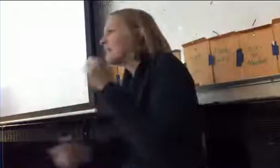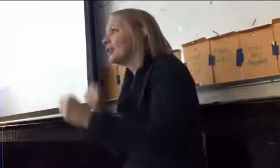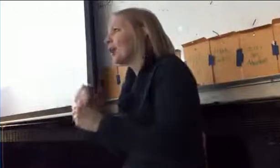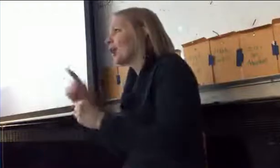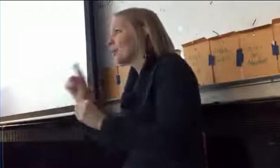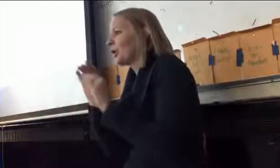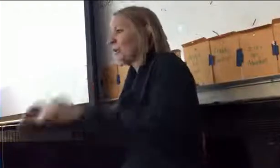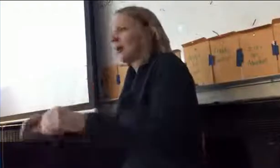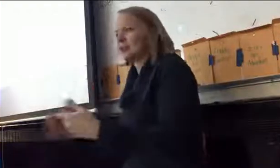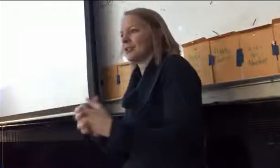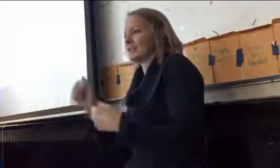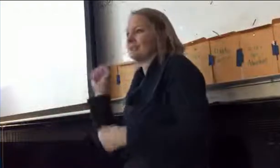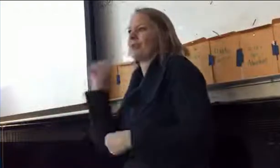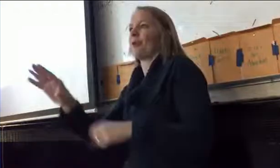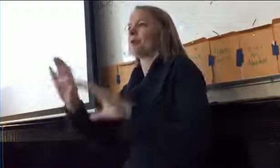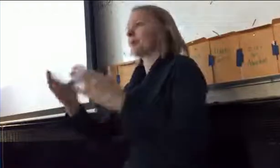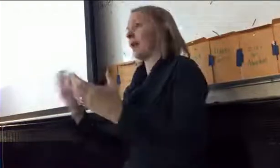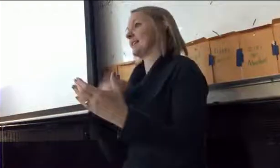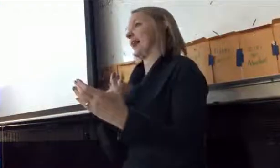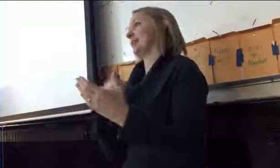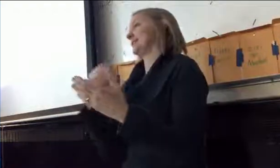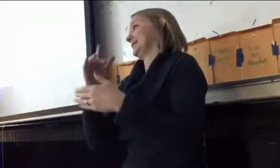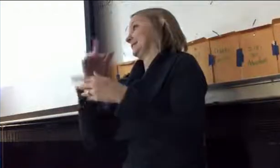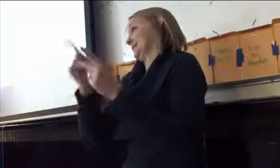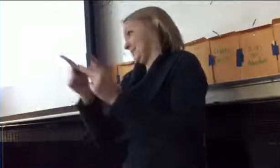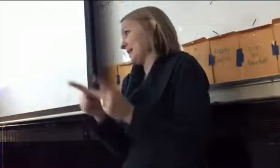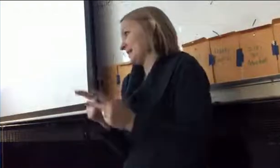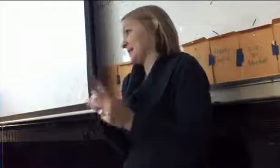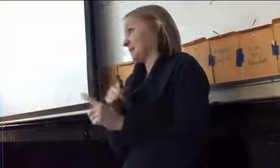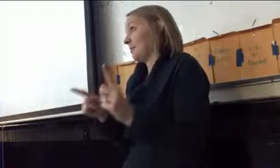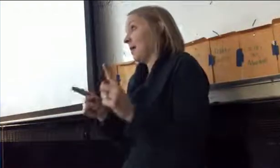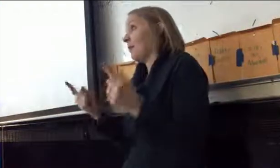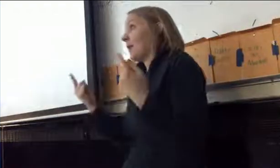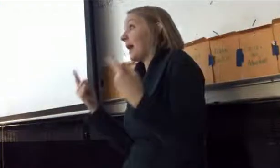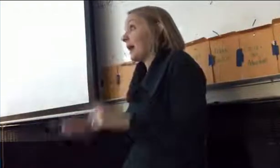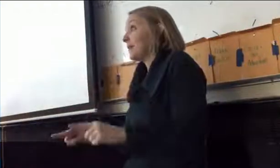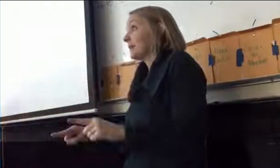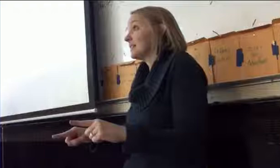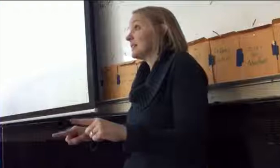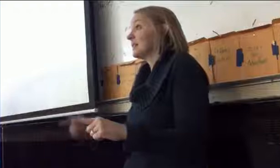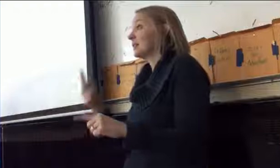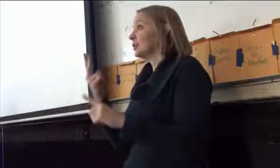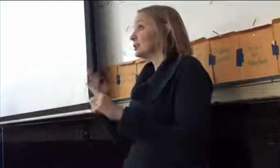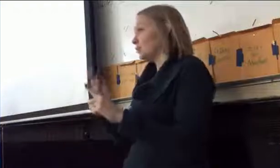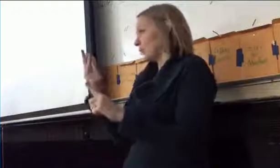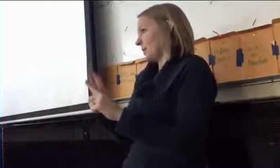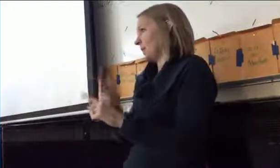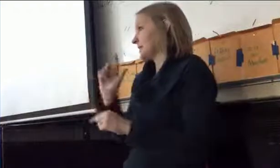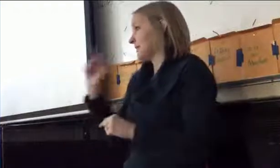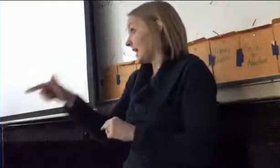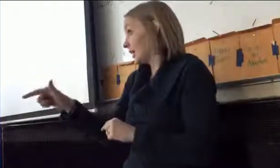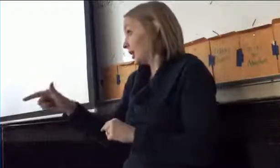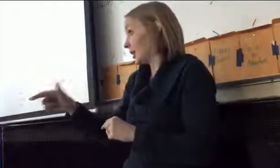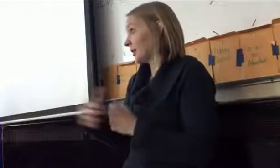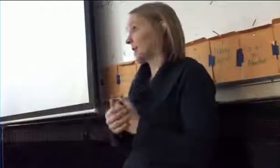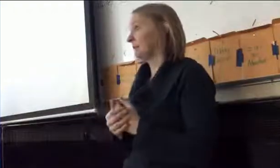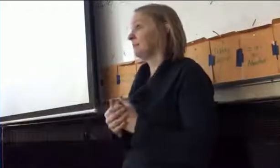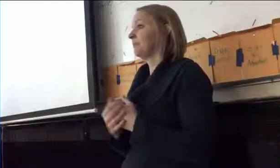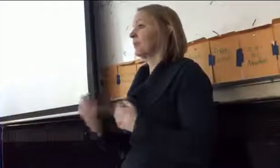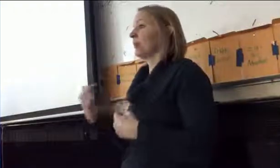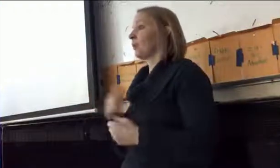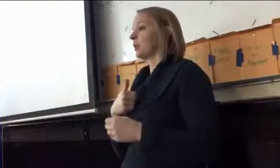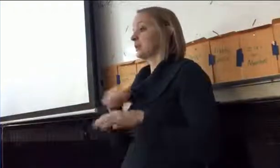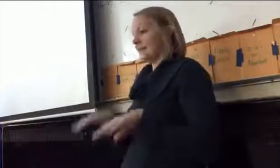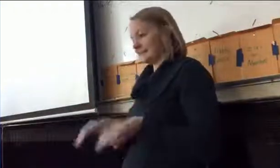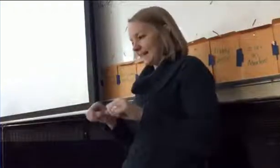them? They threw them into a class that had room and things like that. But what happens is that a couple months later, we're in the middle of a